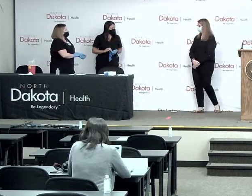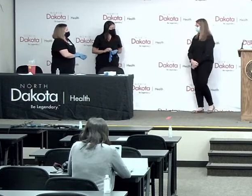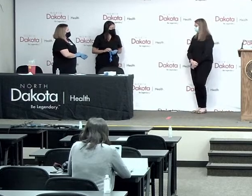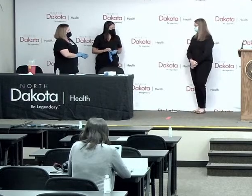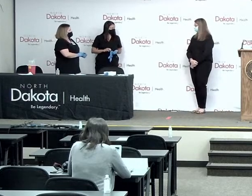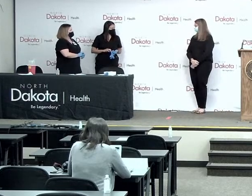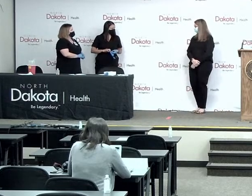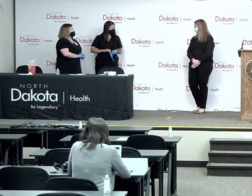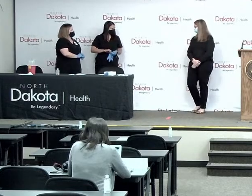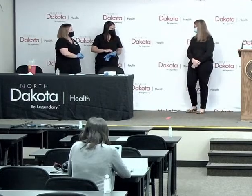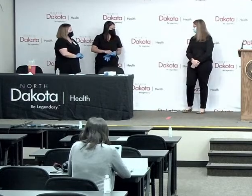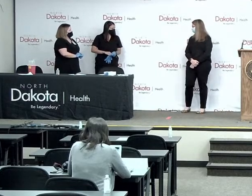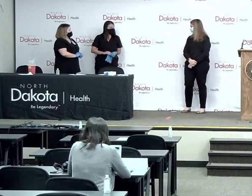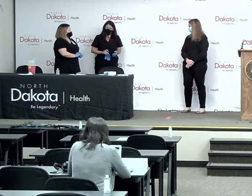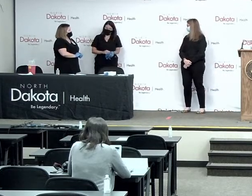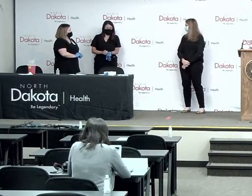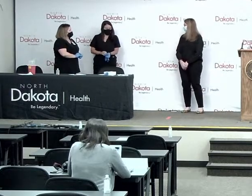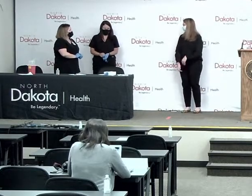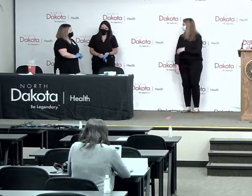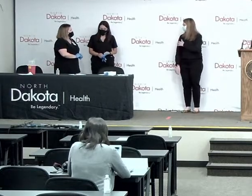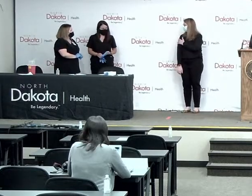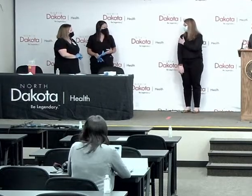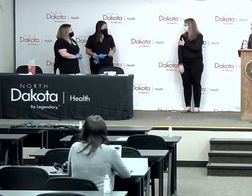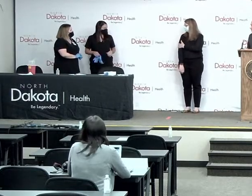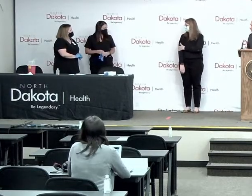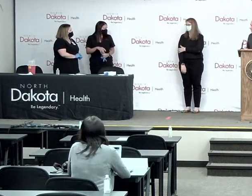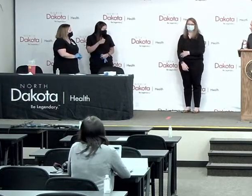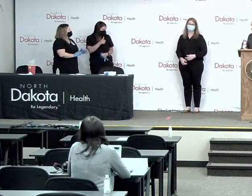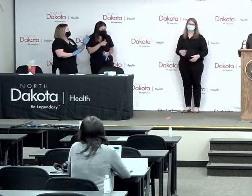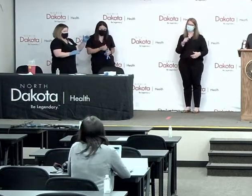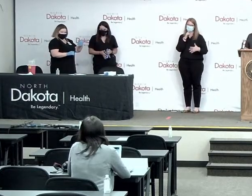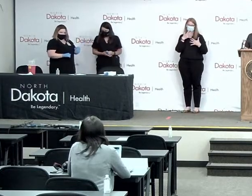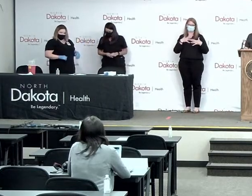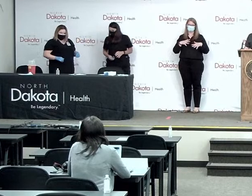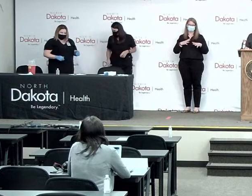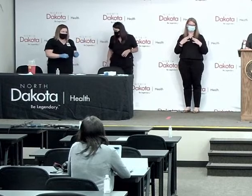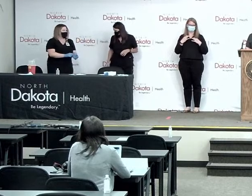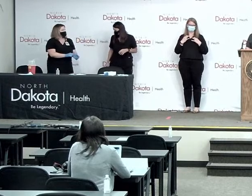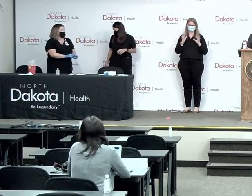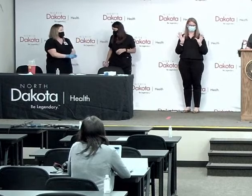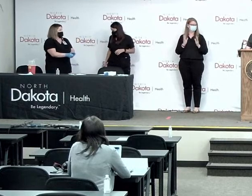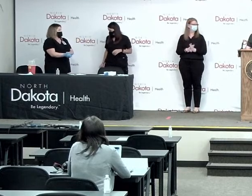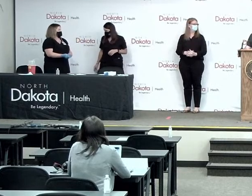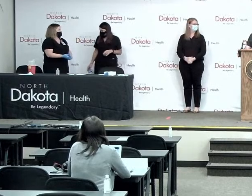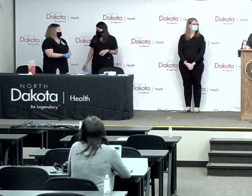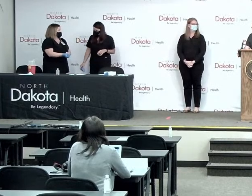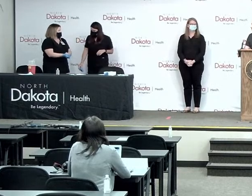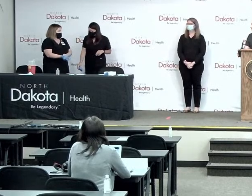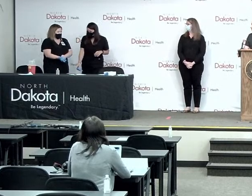guess. I do not first. I did my NIH check. Oh, no problem.